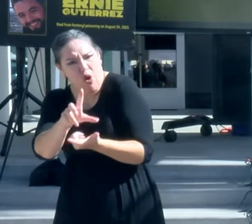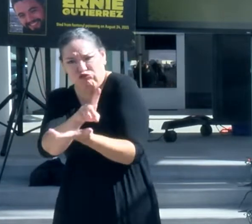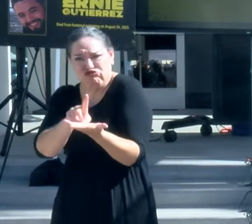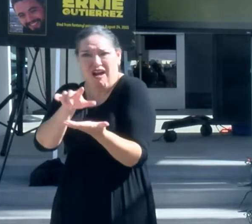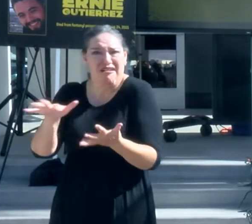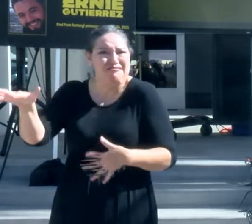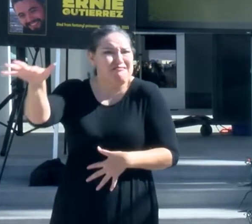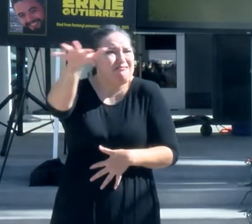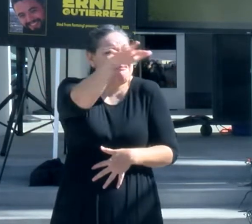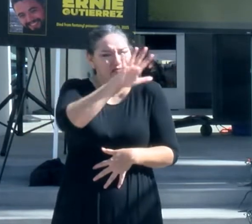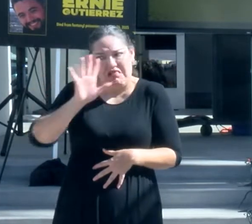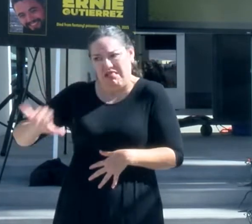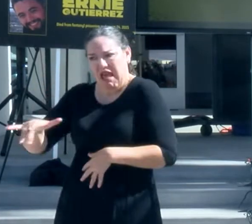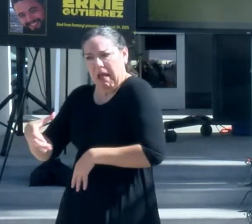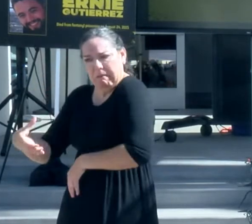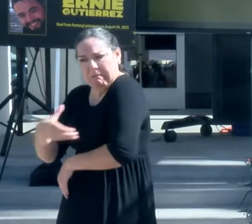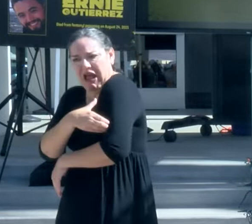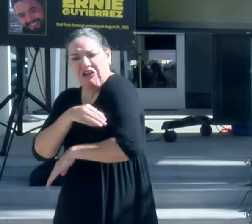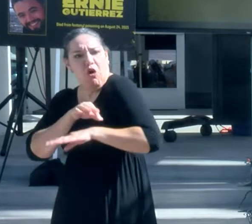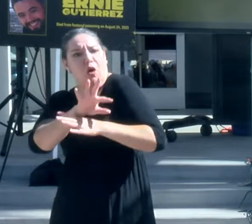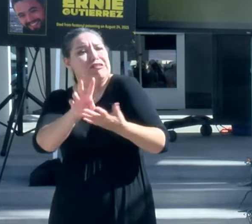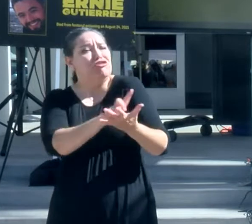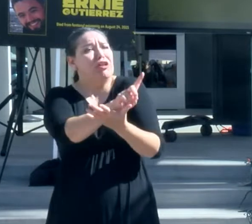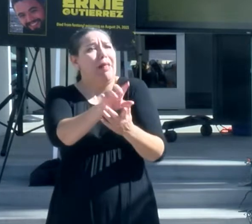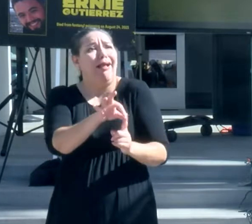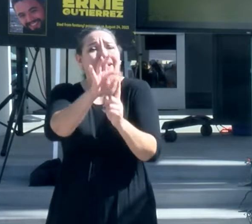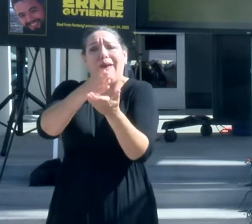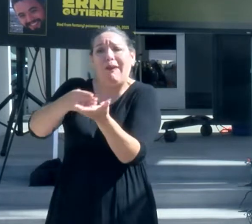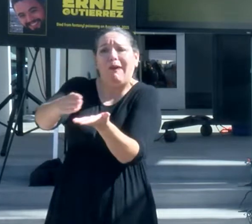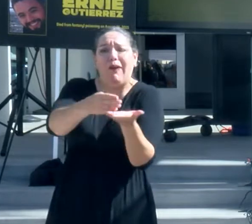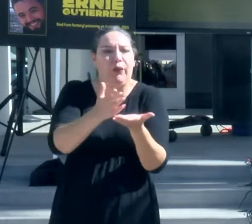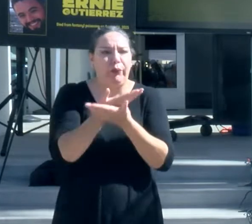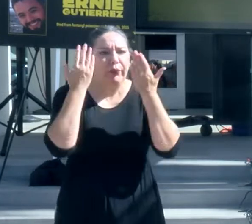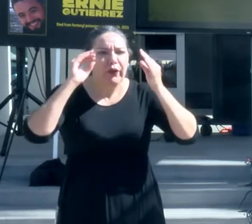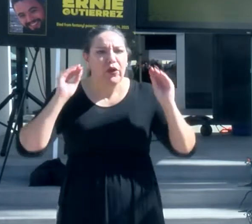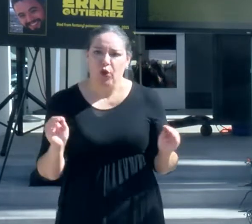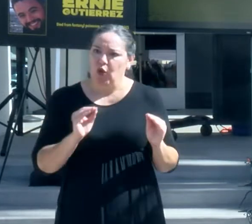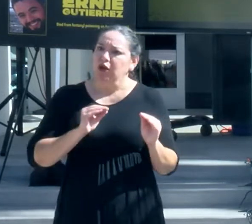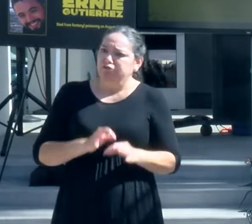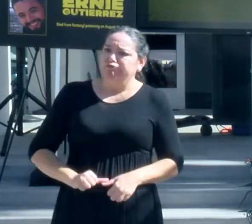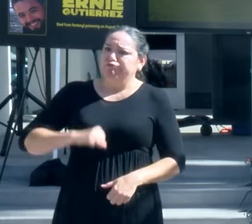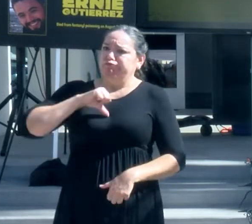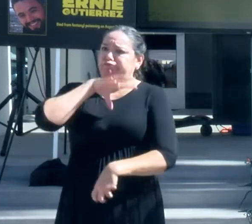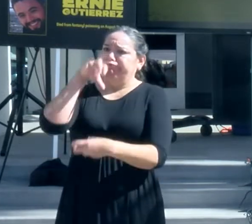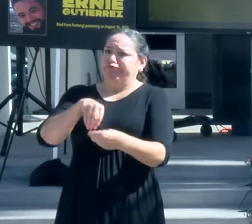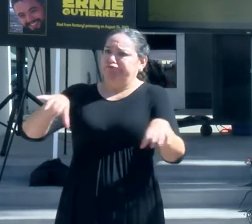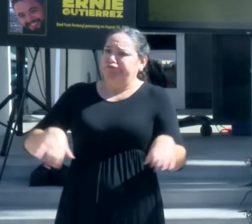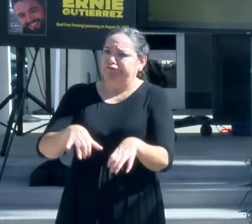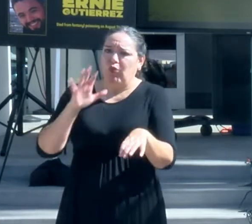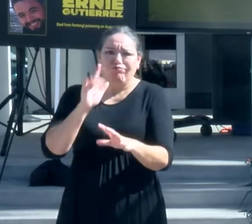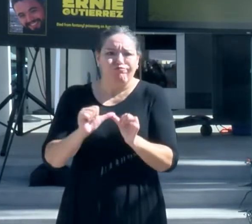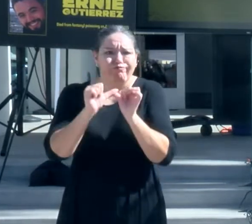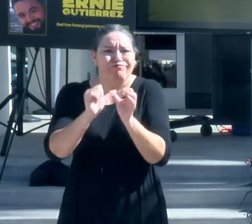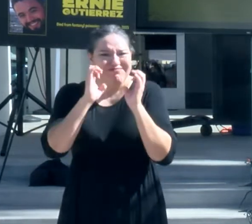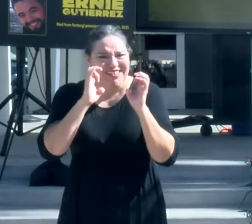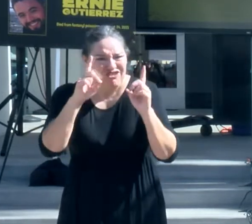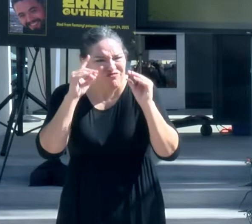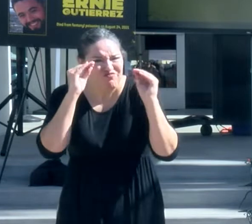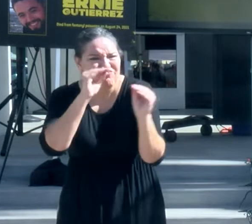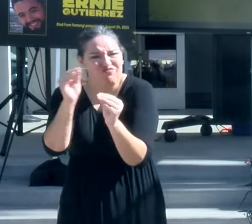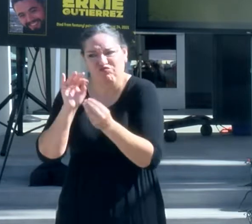do not discriminate. We are proud to be part of this campaign and will continue our efforts to educate the public on the faces of